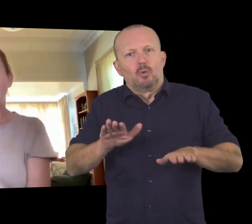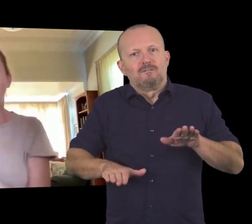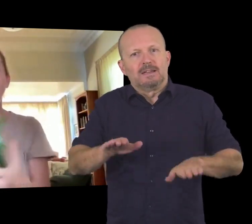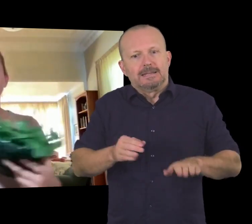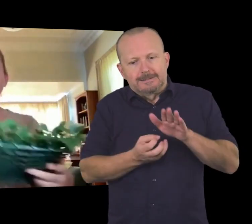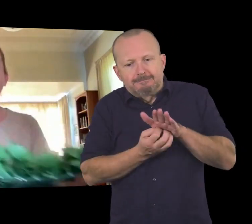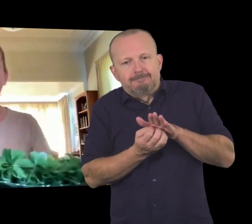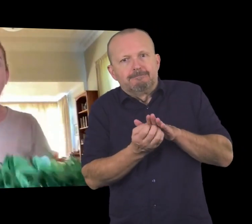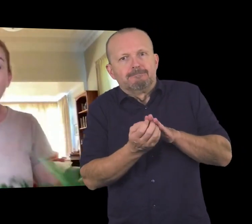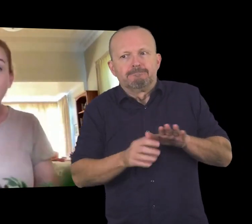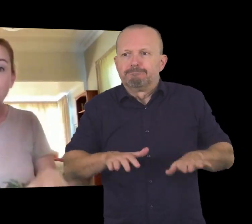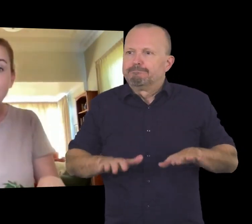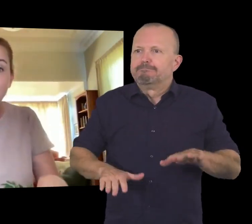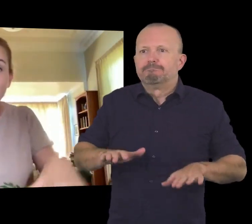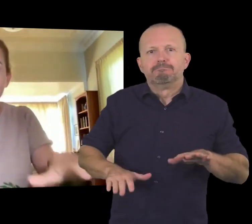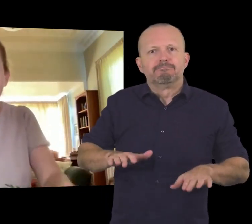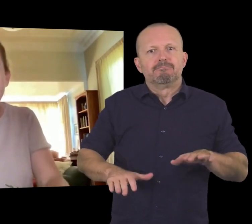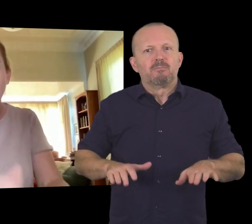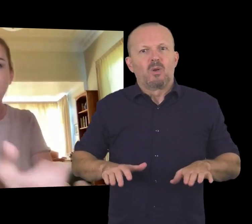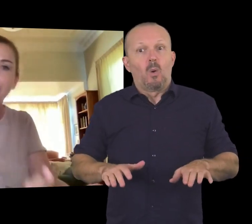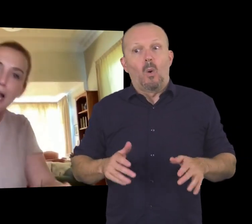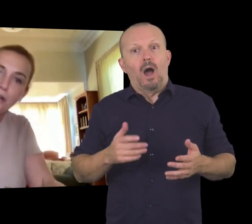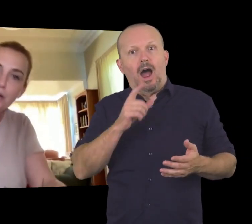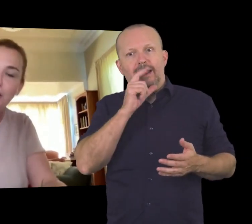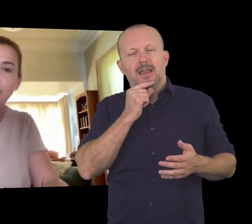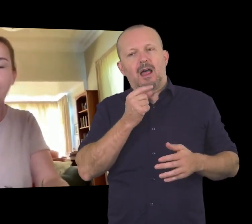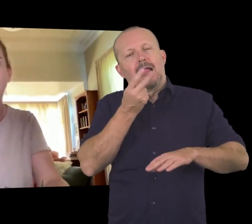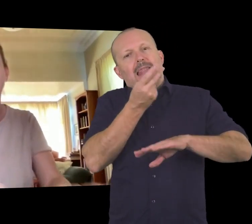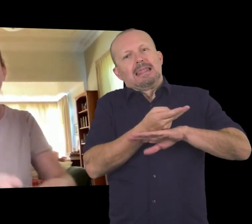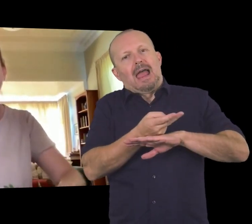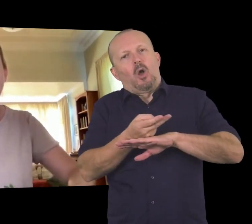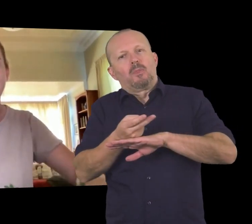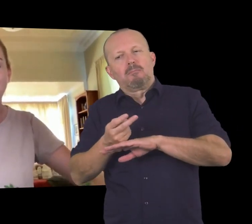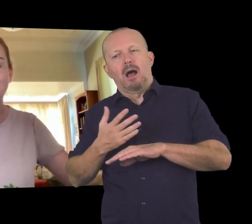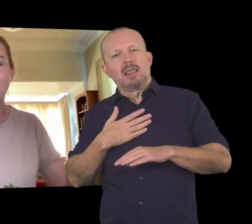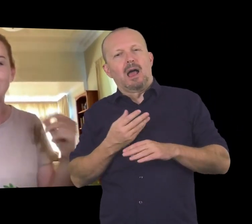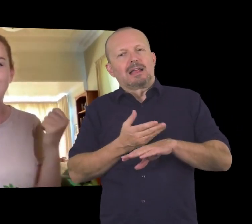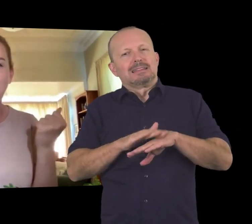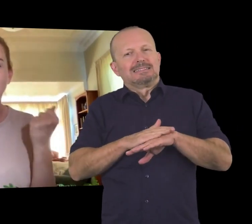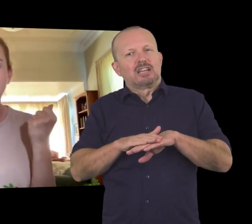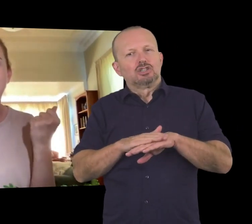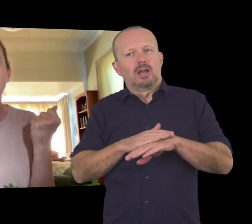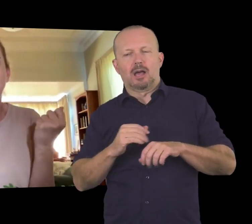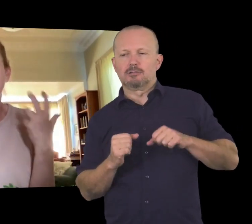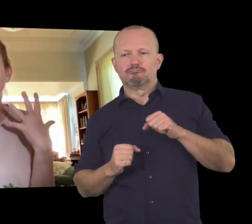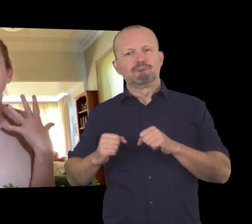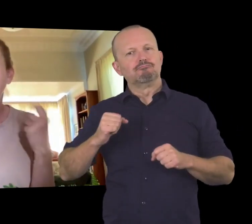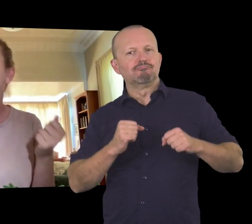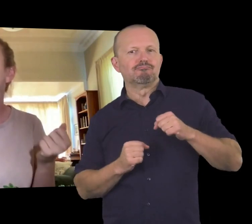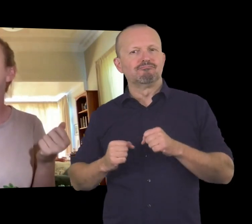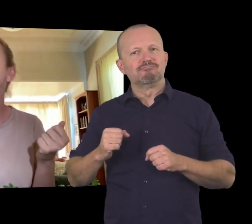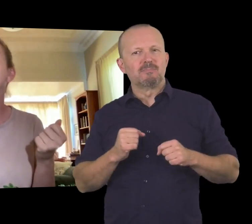feet. Or I love them because I sort of stand on them. I might lay on them, and I kind of like the texture. It's kind of got, it makes you